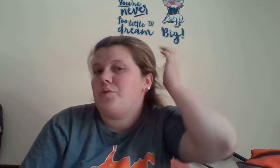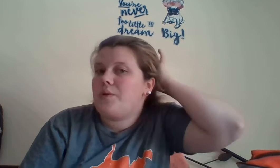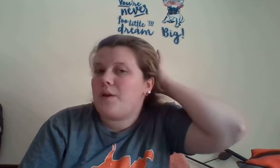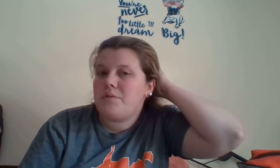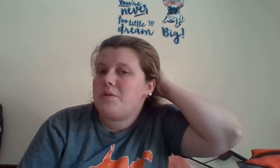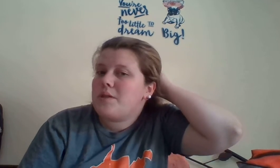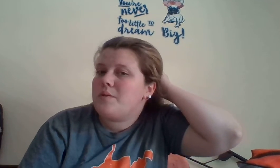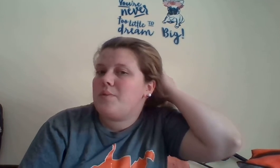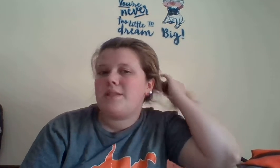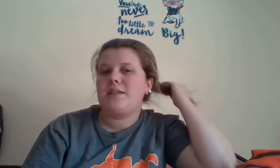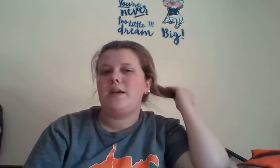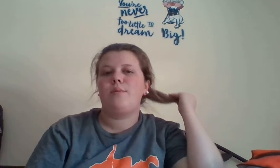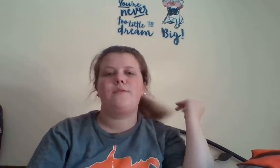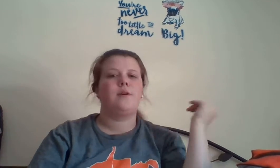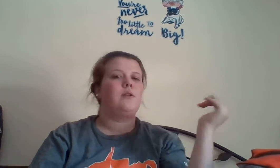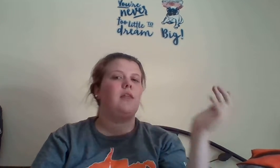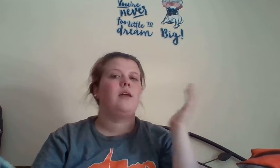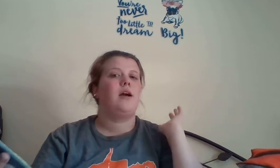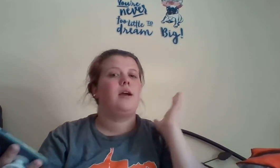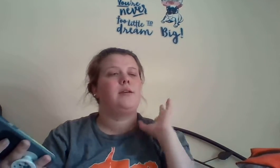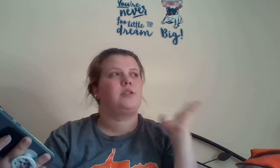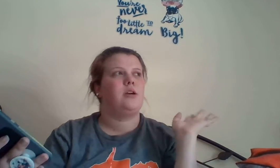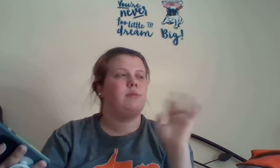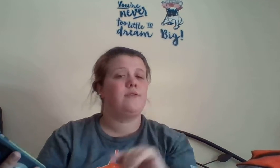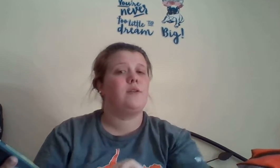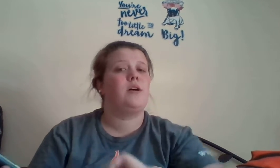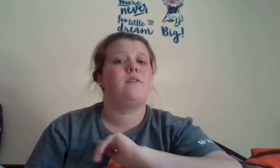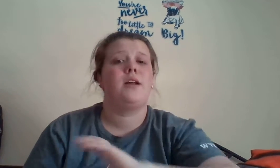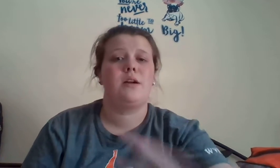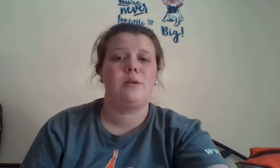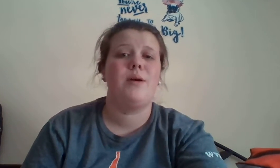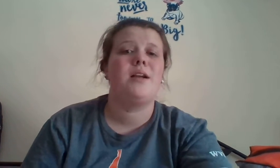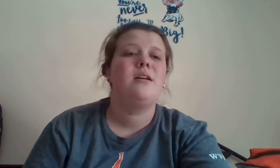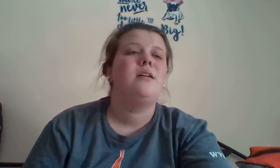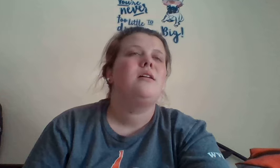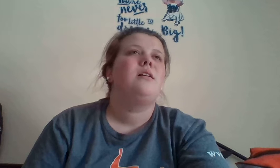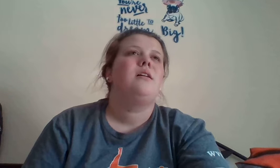doing what I'm doing basically on my phone, and then I shut my phone off and I go to bed.